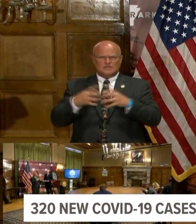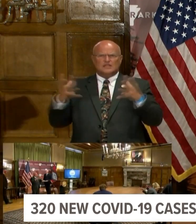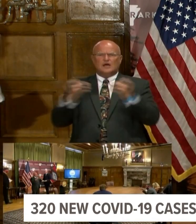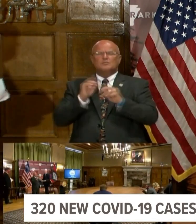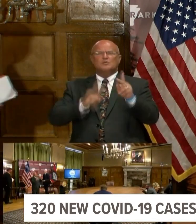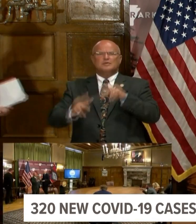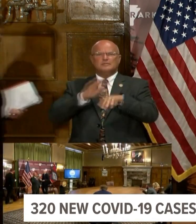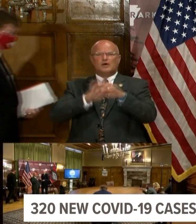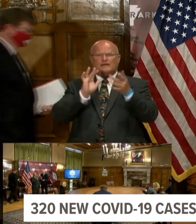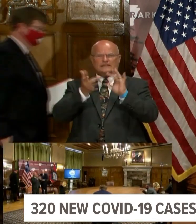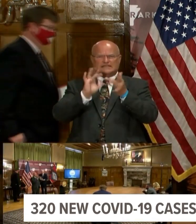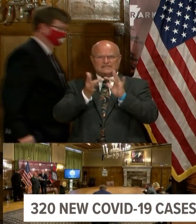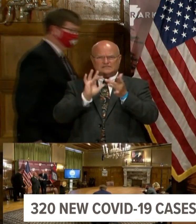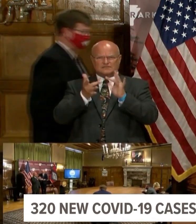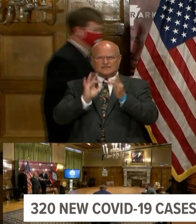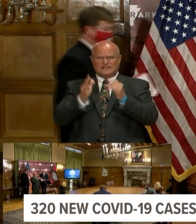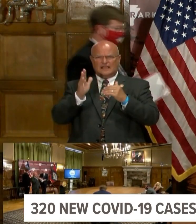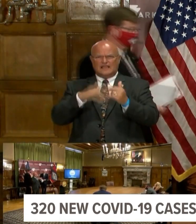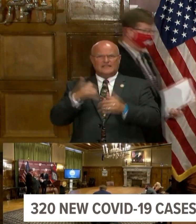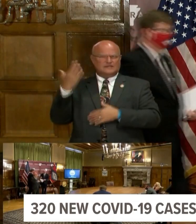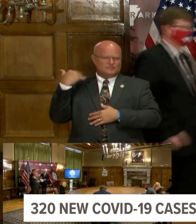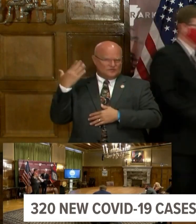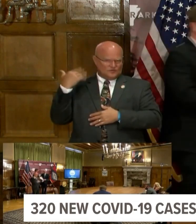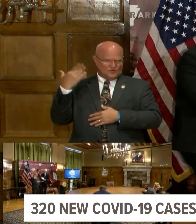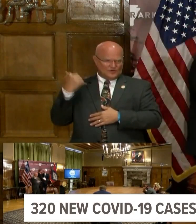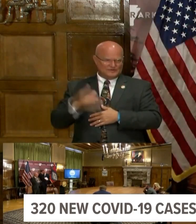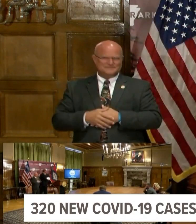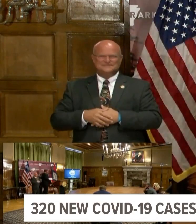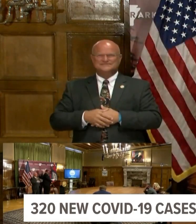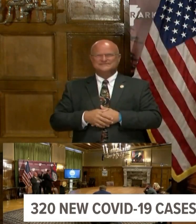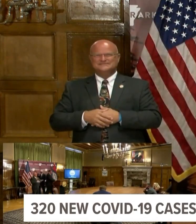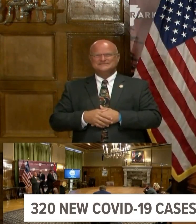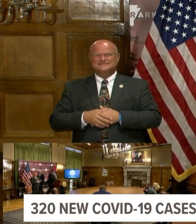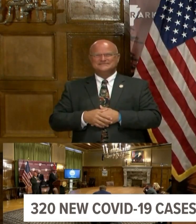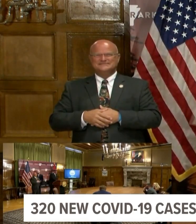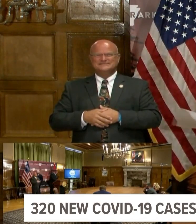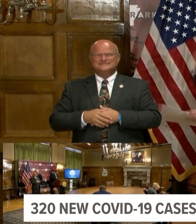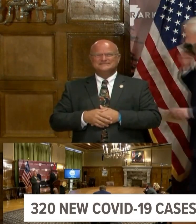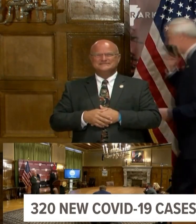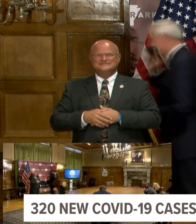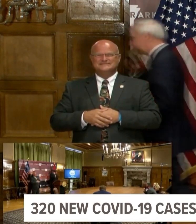more people on the interwebs than there normally is.